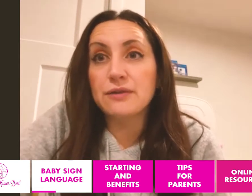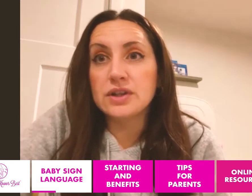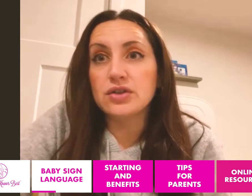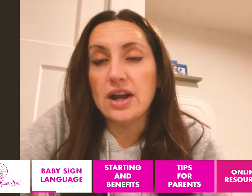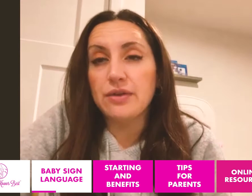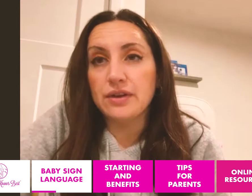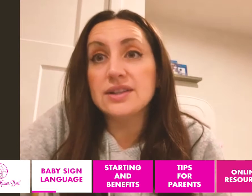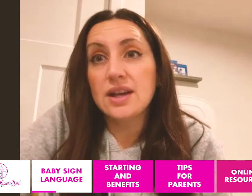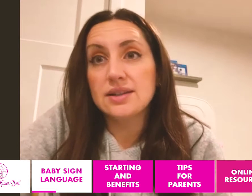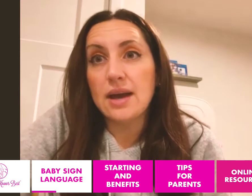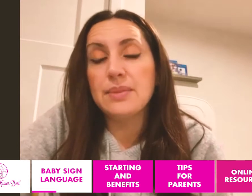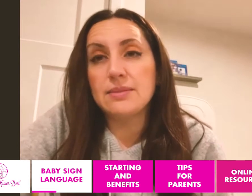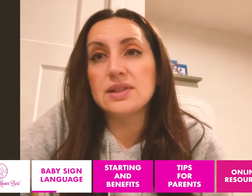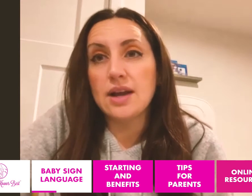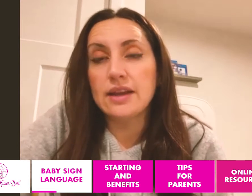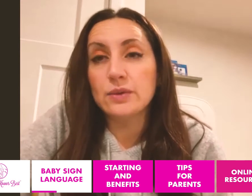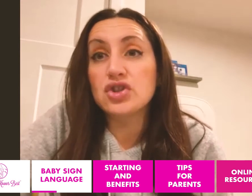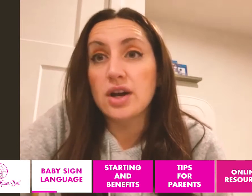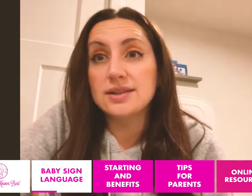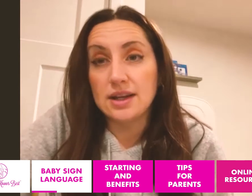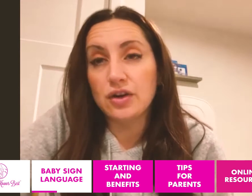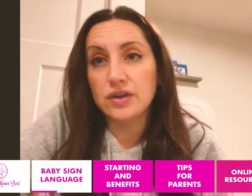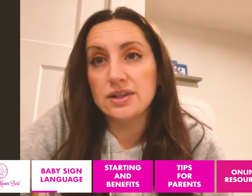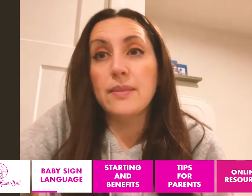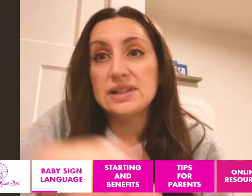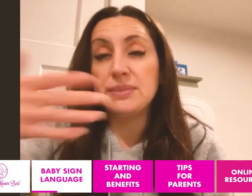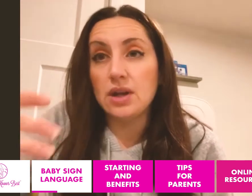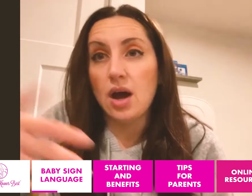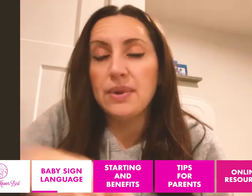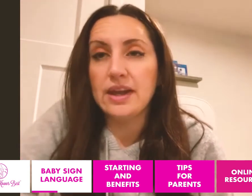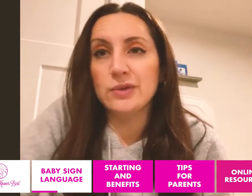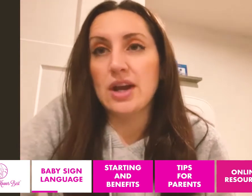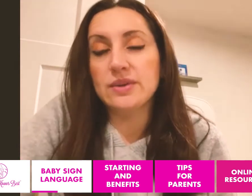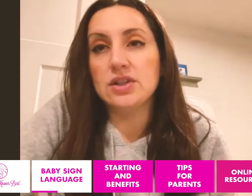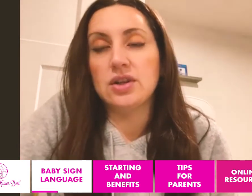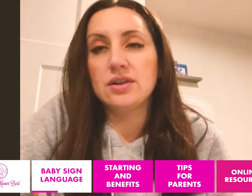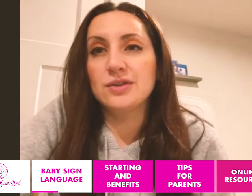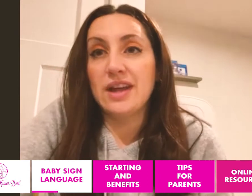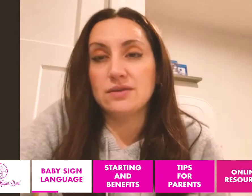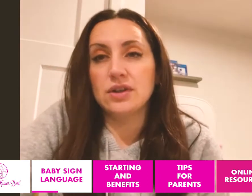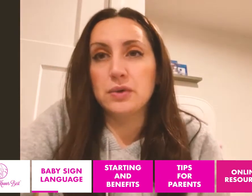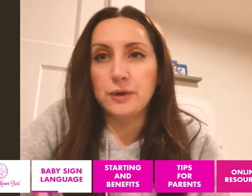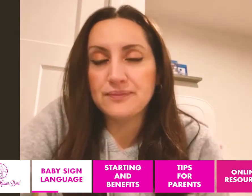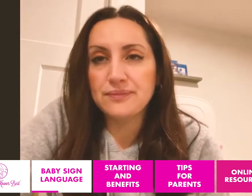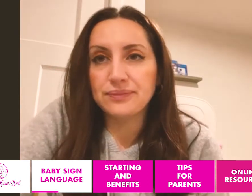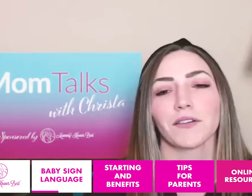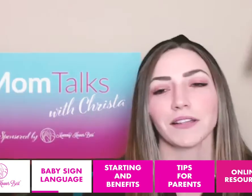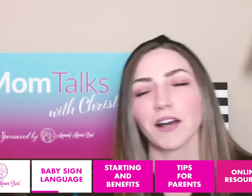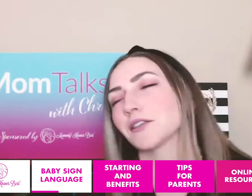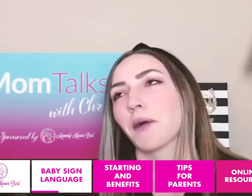research out there that says that baby sign language does speed up language acquisition. So that's really cool. Wow, that's awesome. I know when